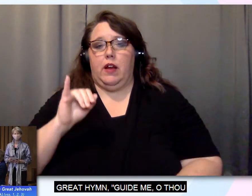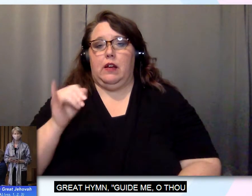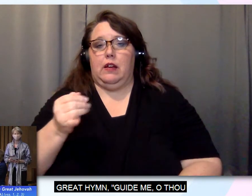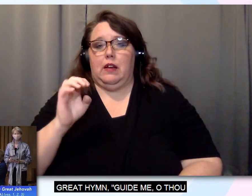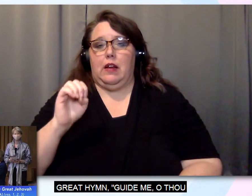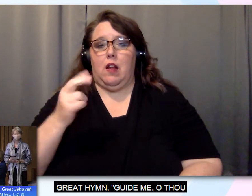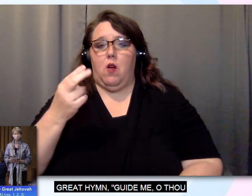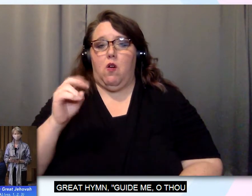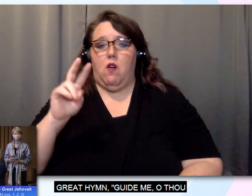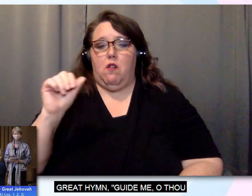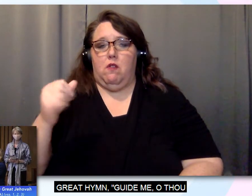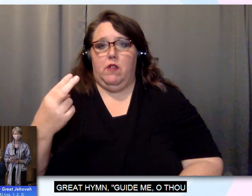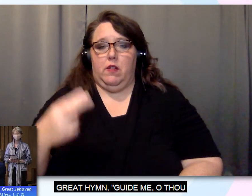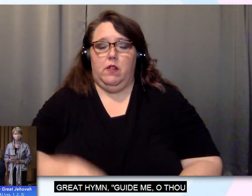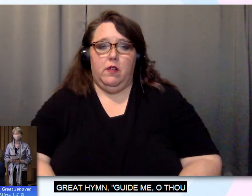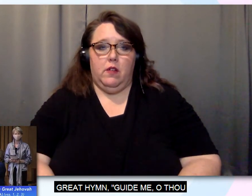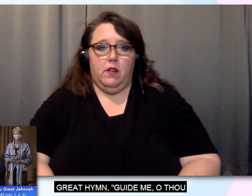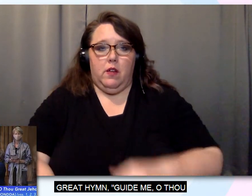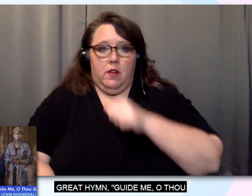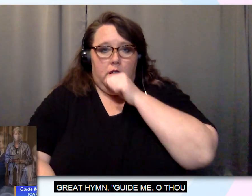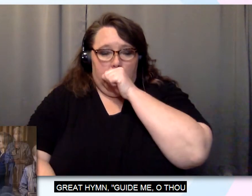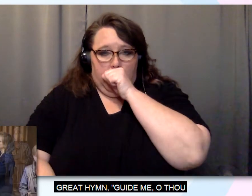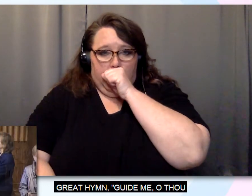Thou Great Jehovah.